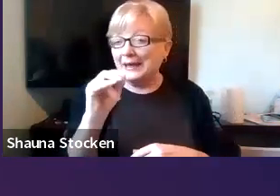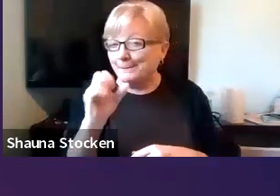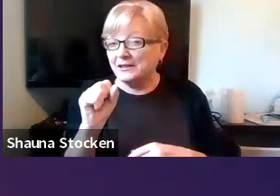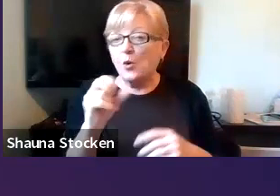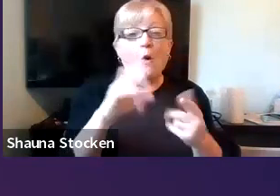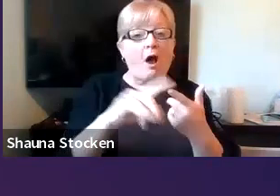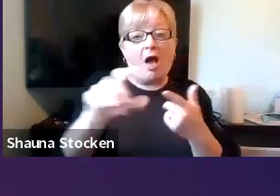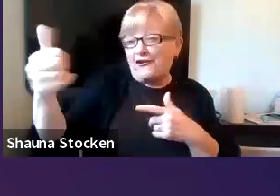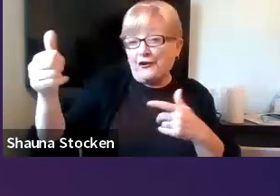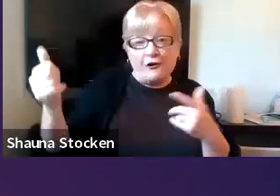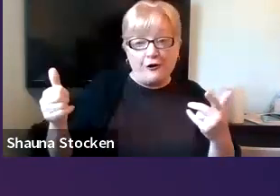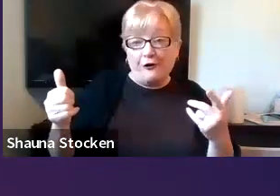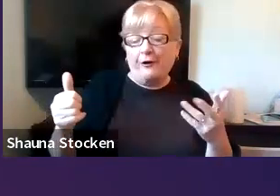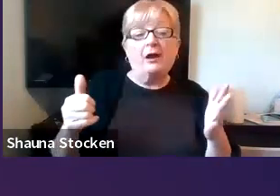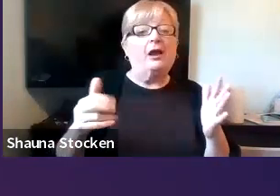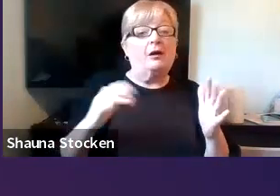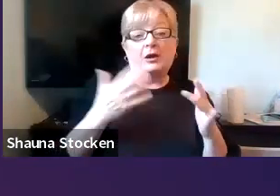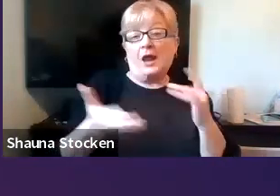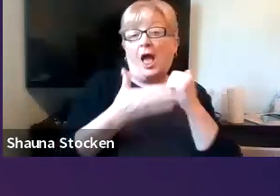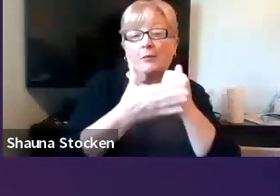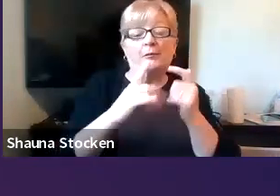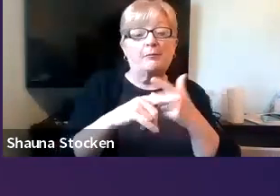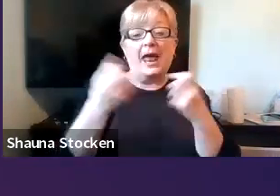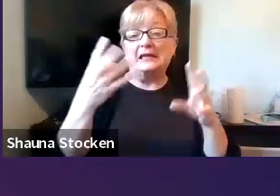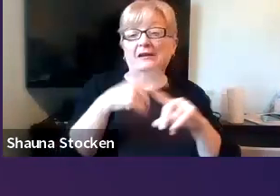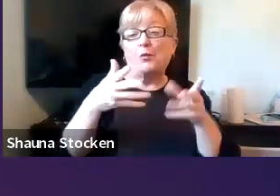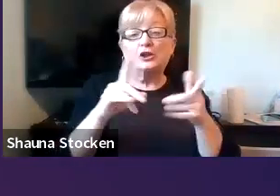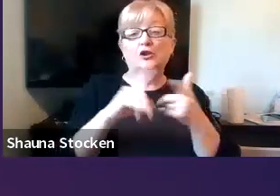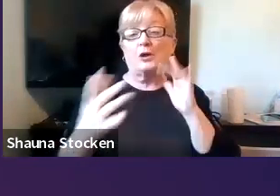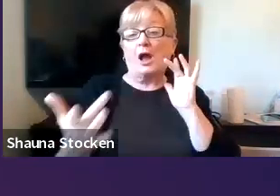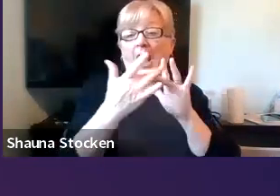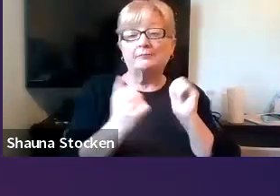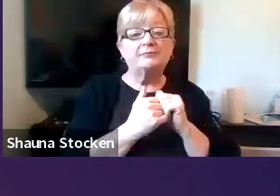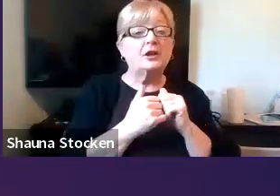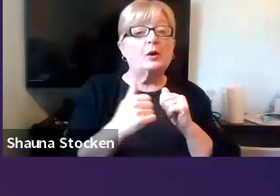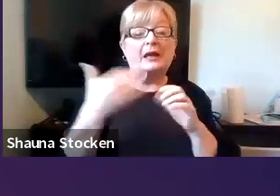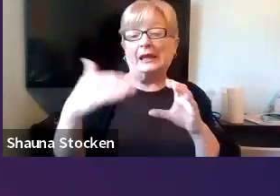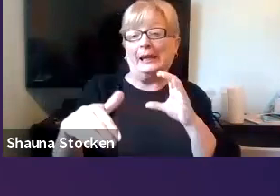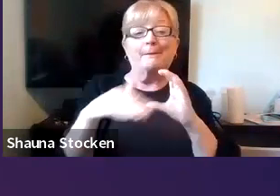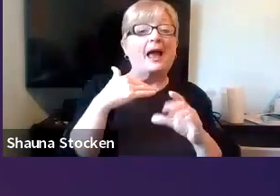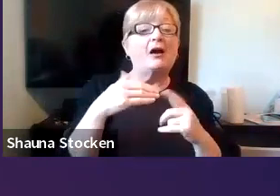we might be able to help with, there are several ways to get in touch with us. You can email us at